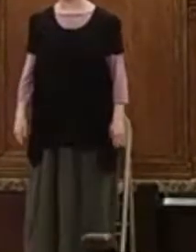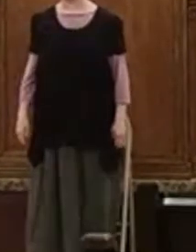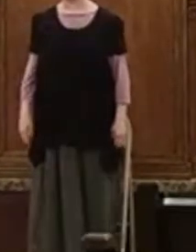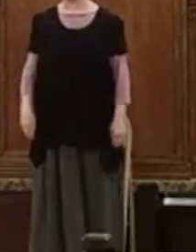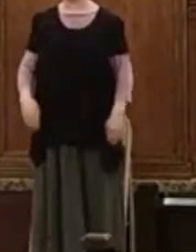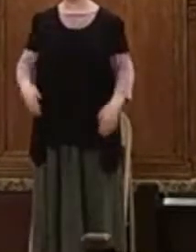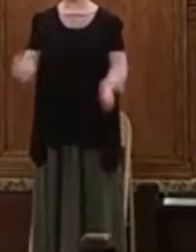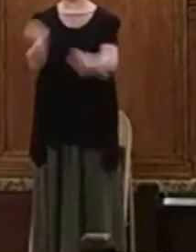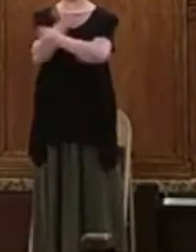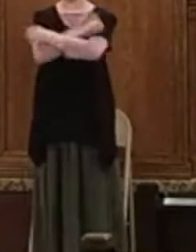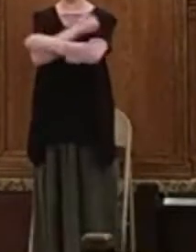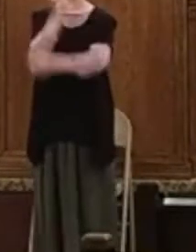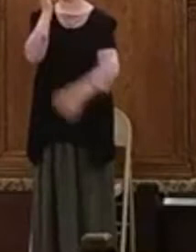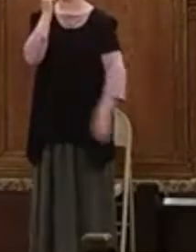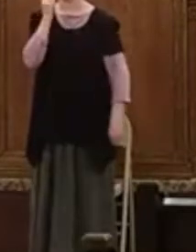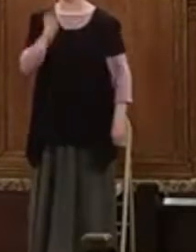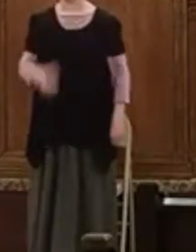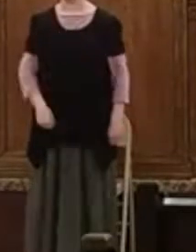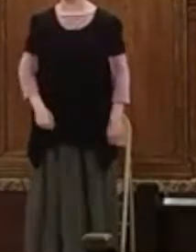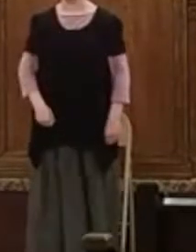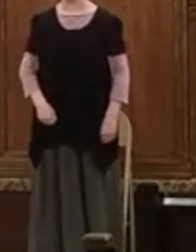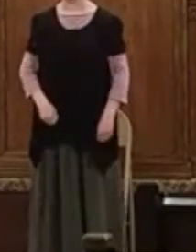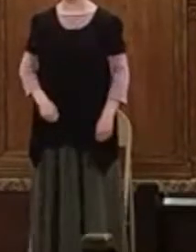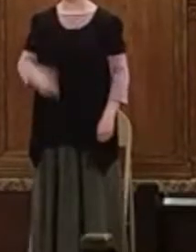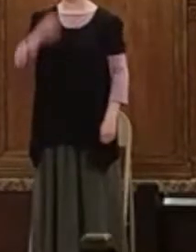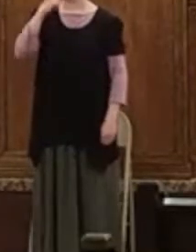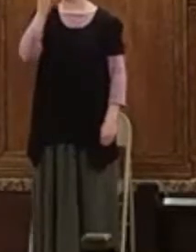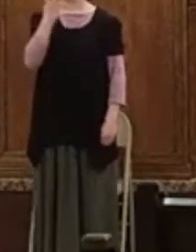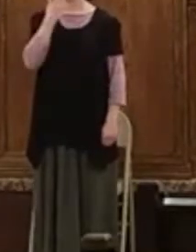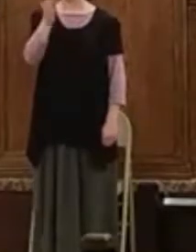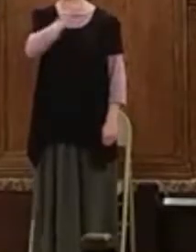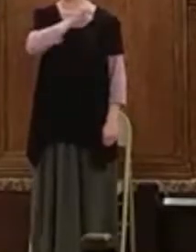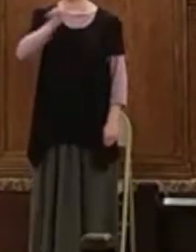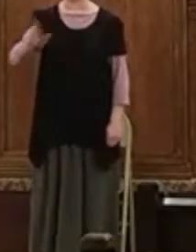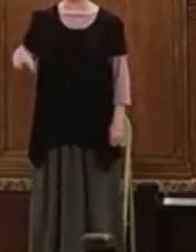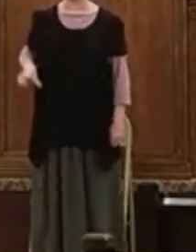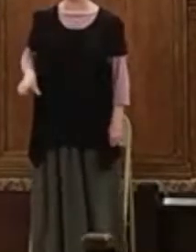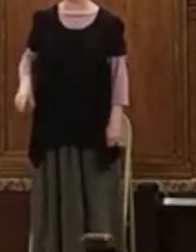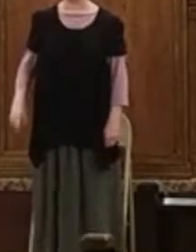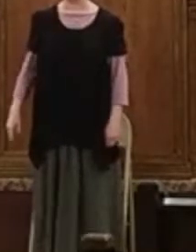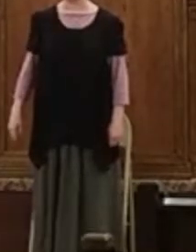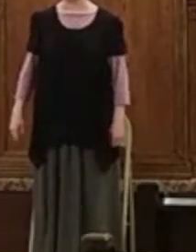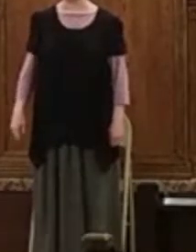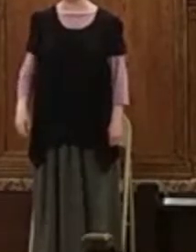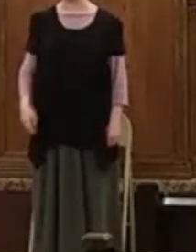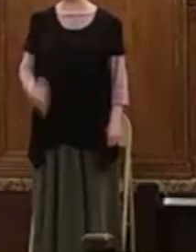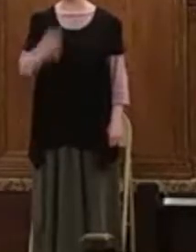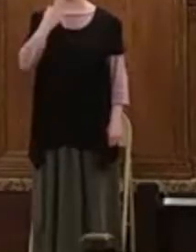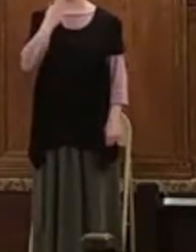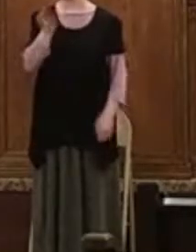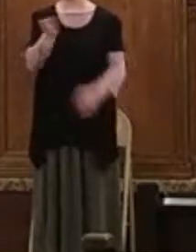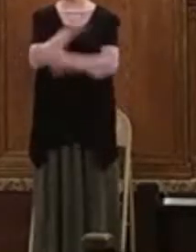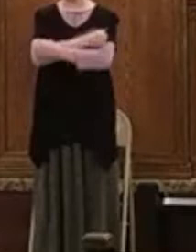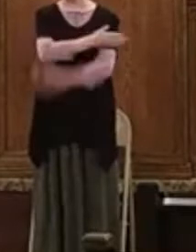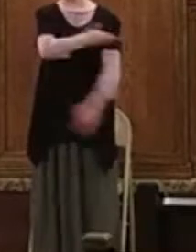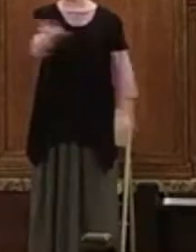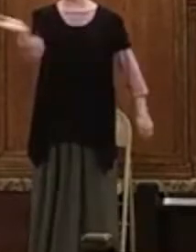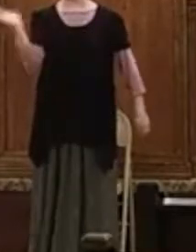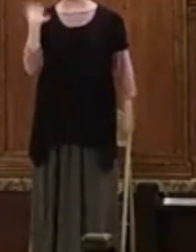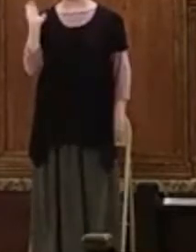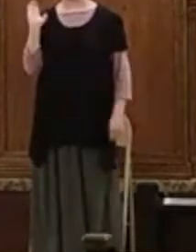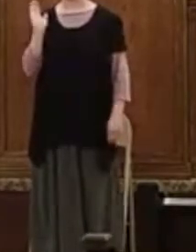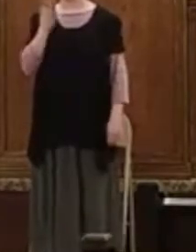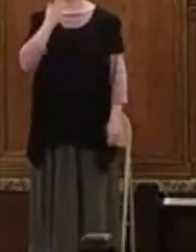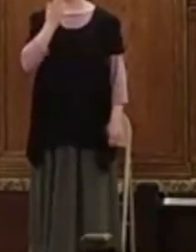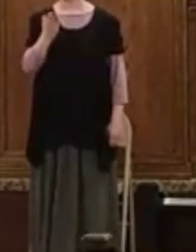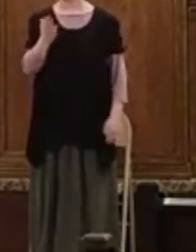Can we love Him? Can we just say thank you, Lord? Thank you for loving us.